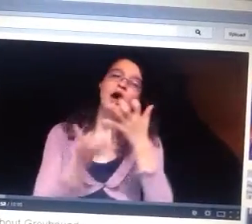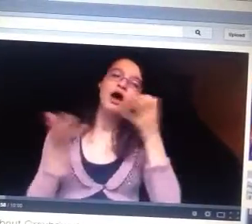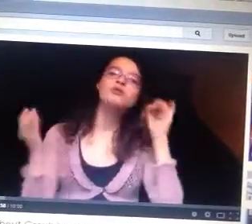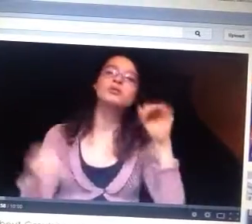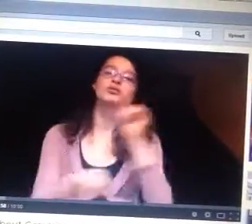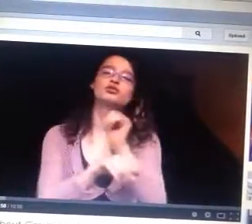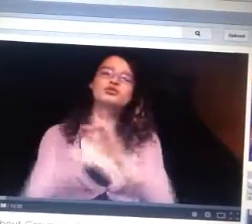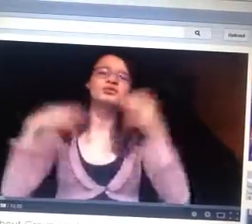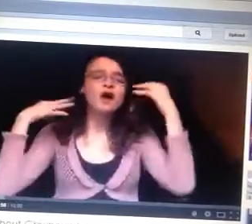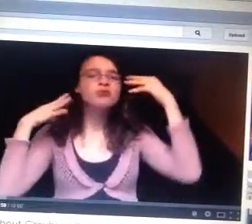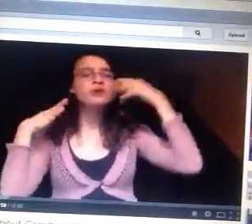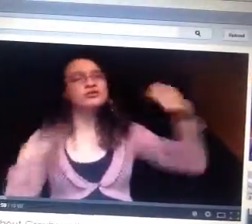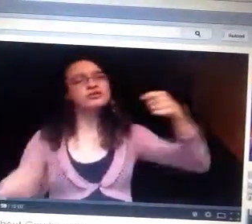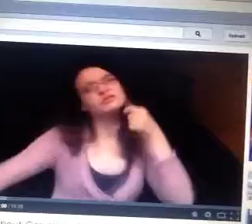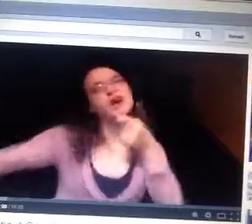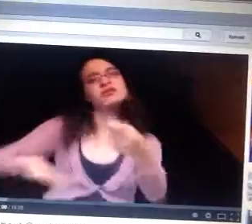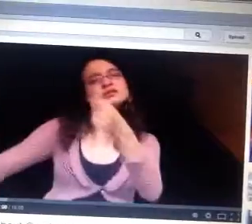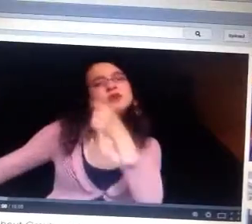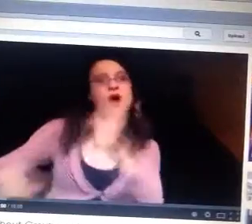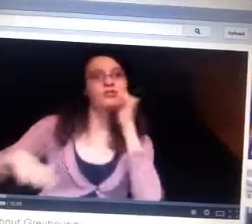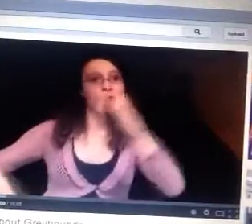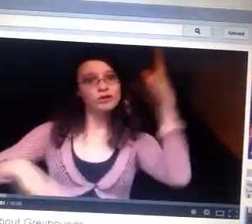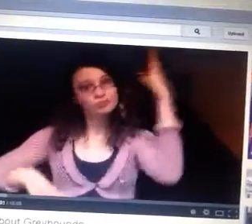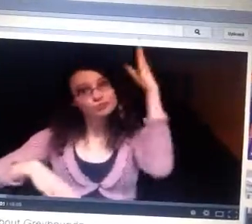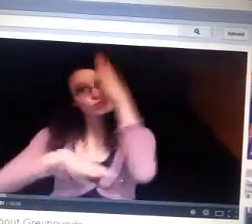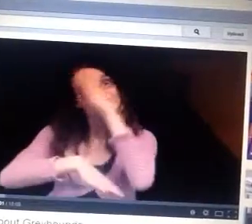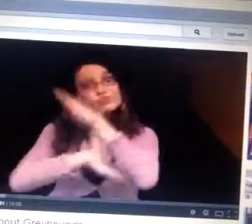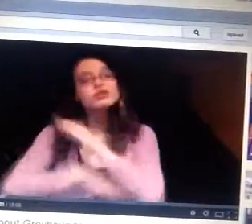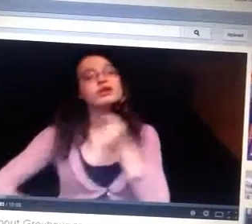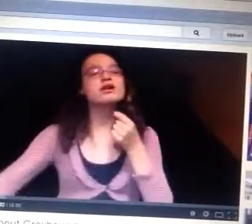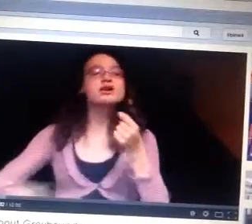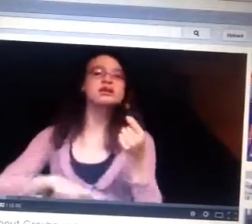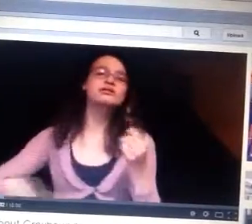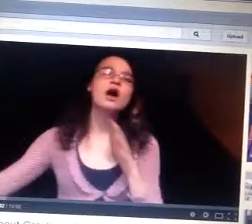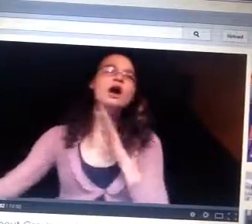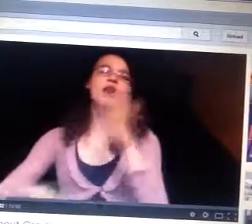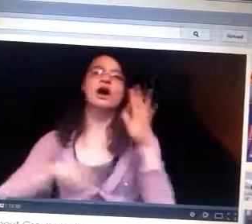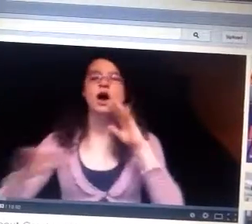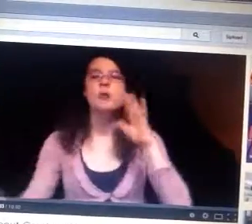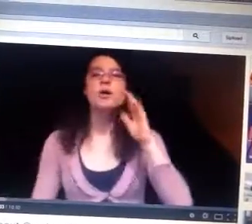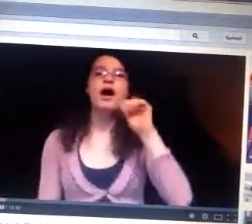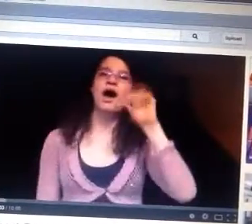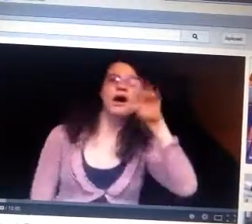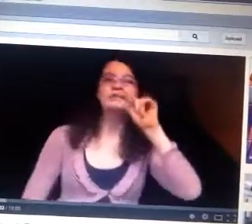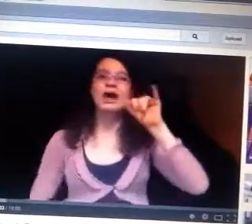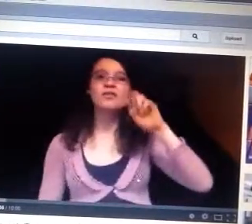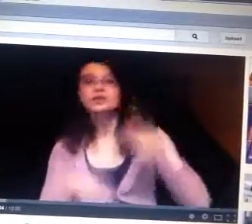that people tend to say that Greyhounds are very